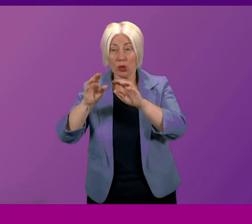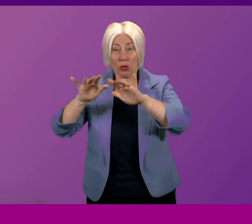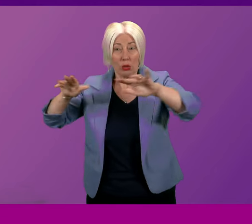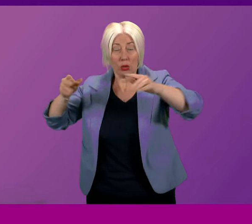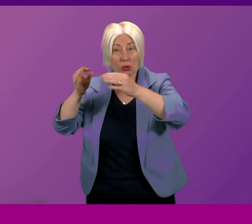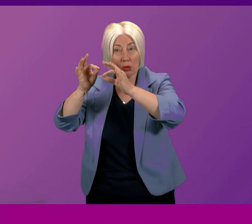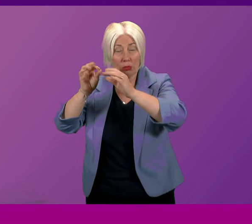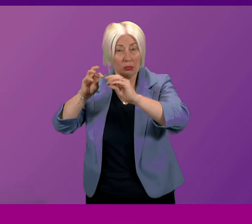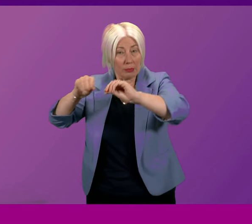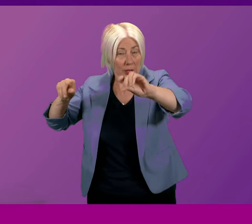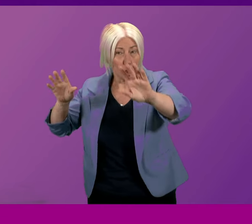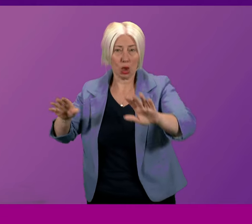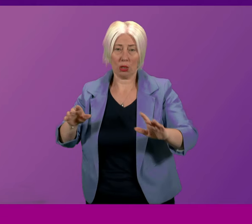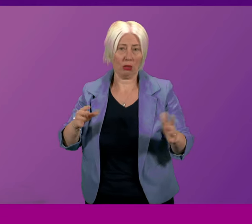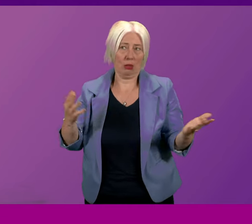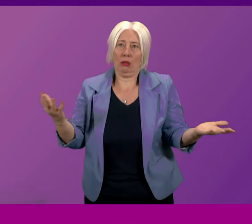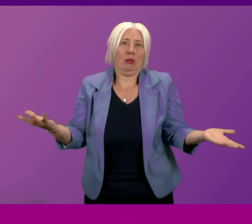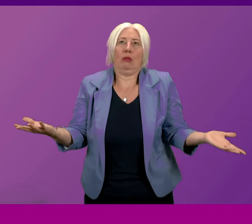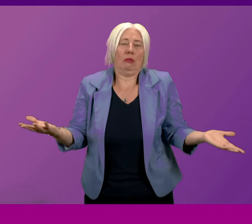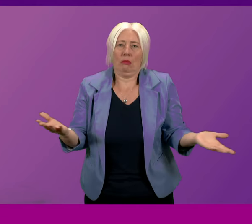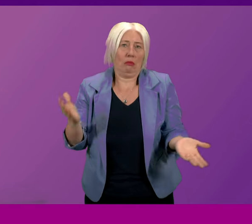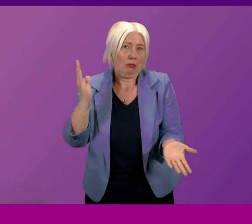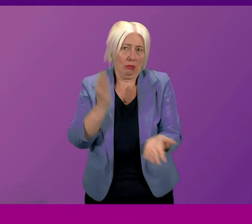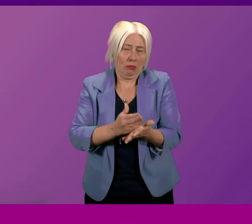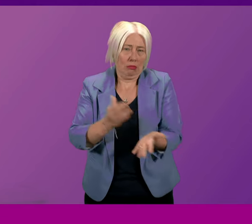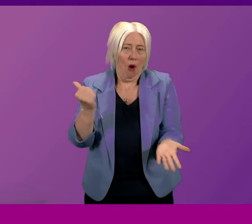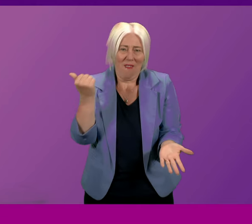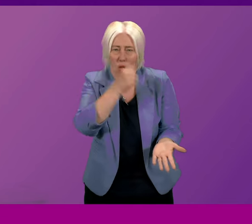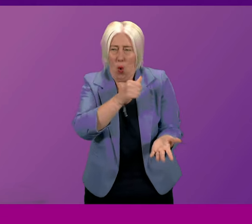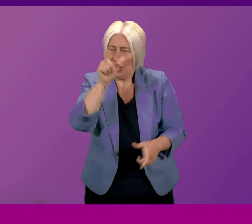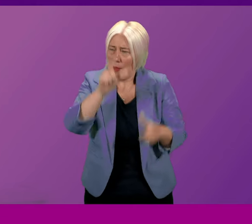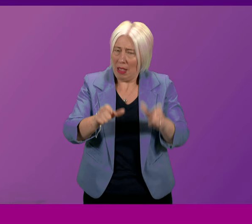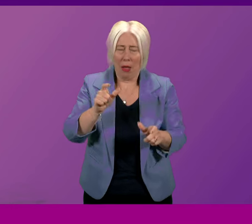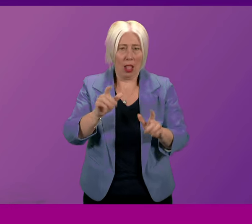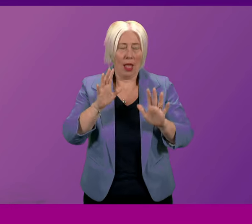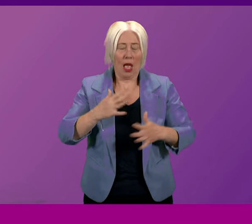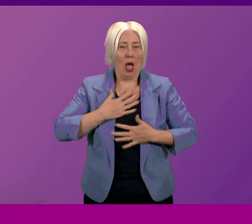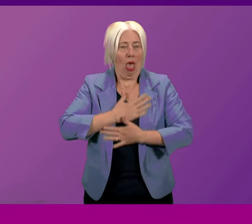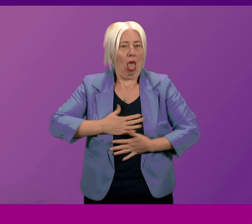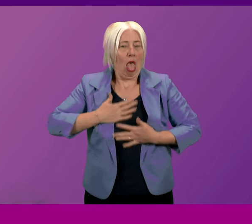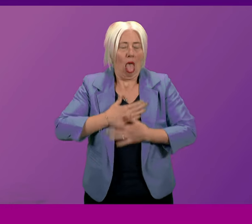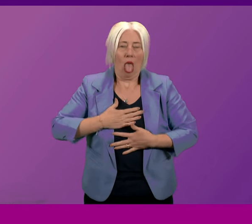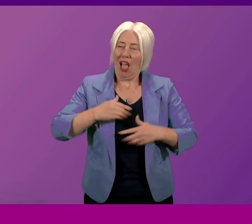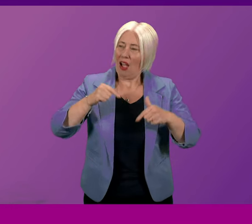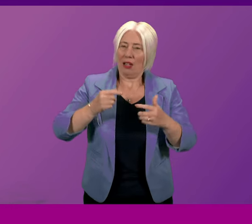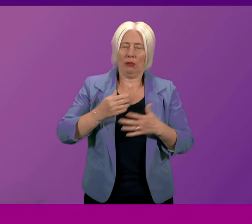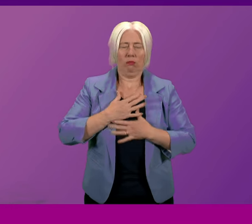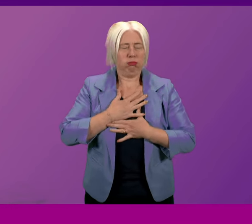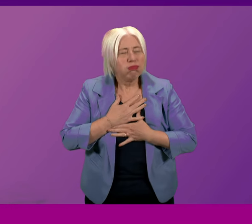who, I wonder, could not fail to be moved by this complex Caledonian